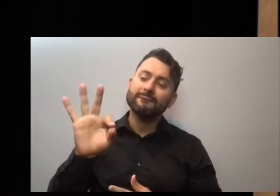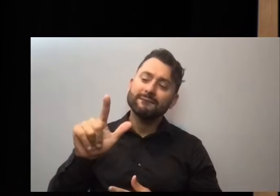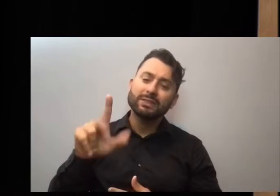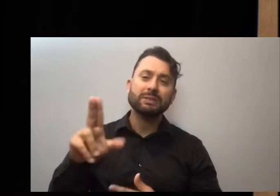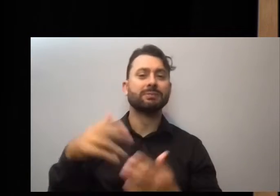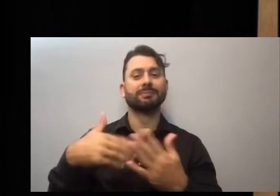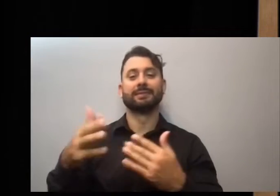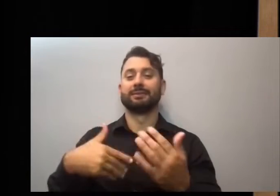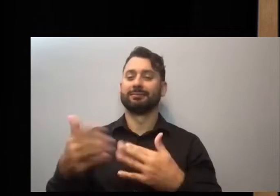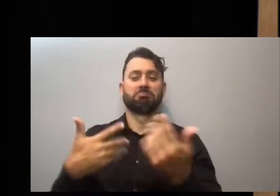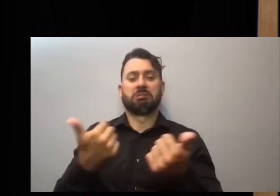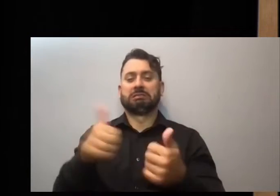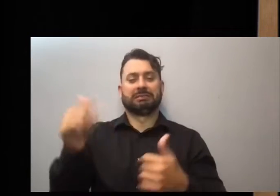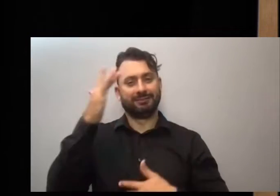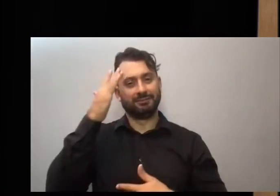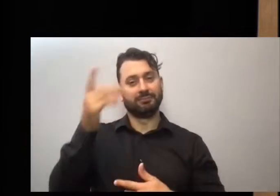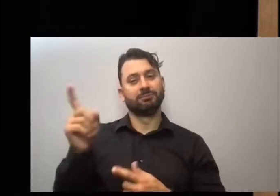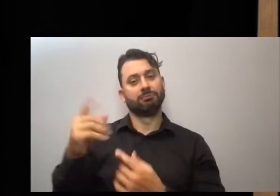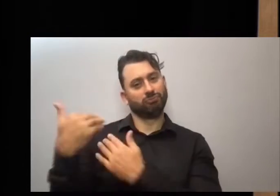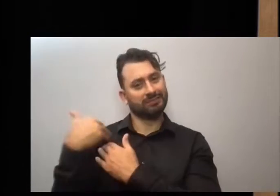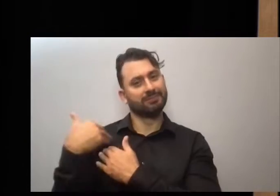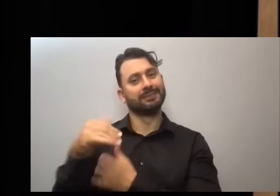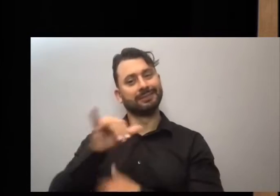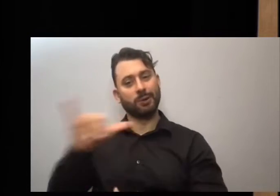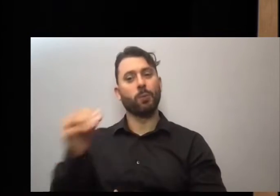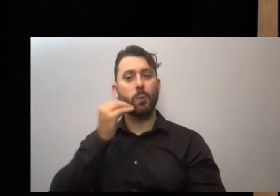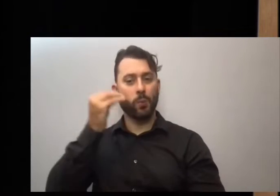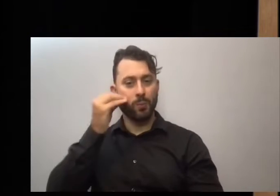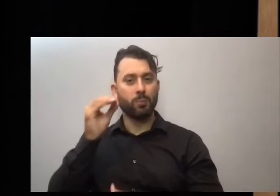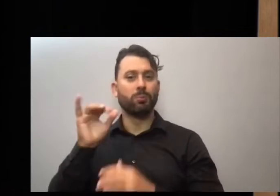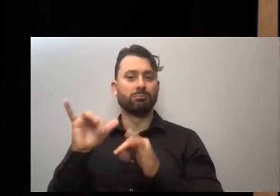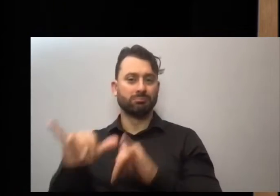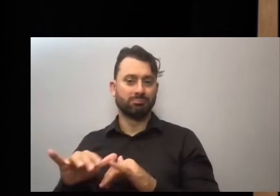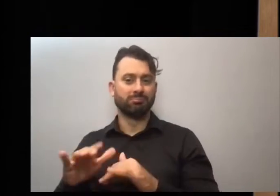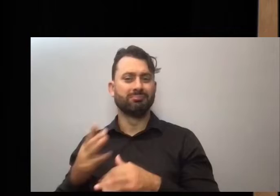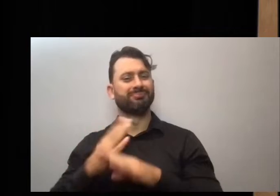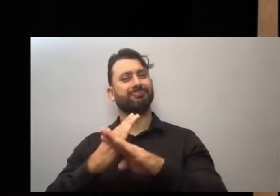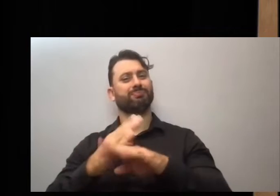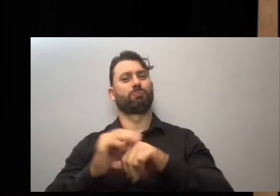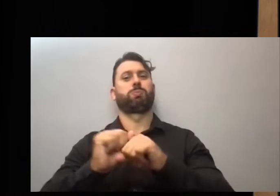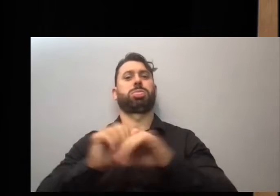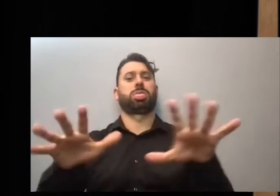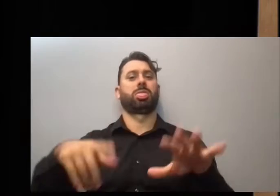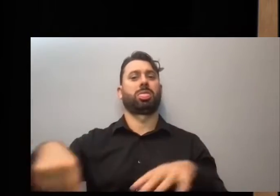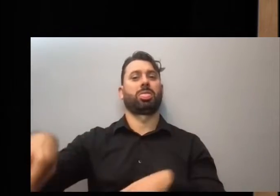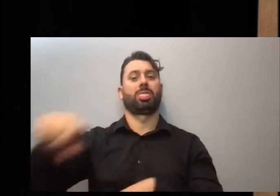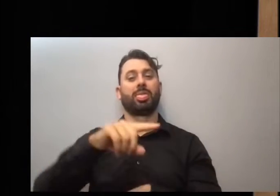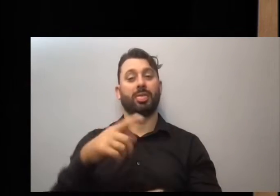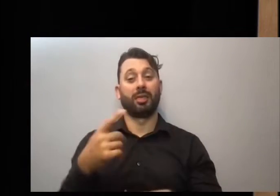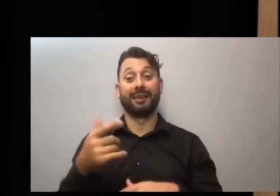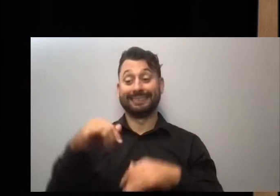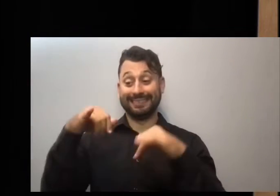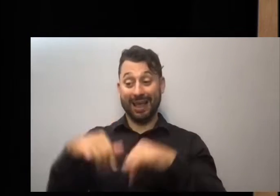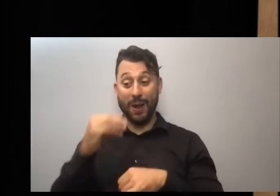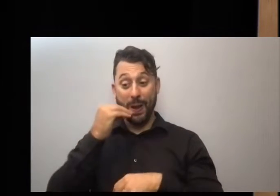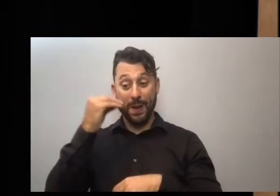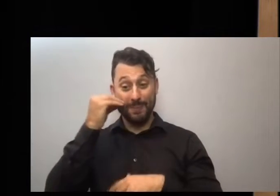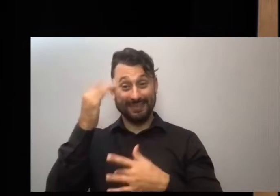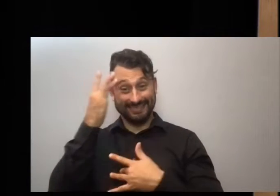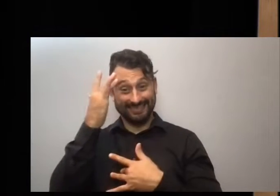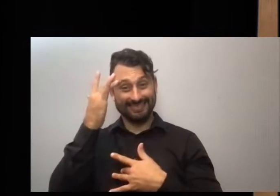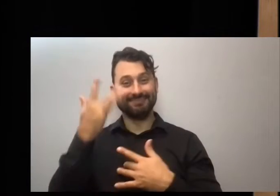that's where a lot of the spread actually happens. So if a parent is sick, more likely their child is going to get